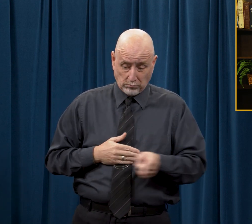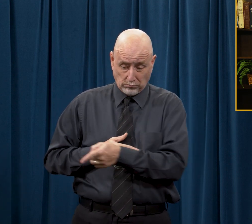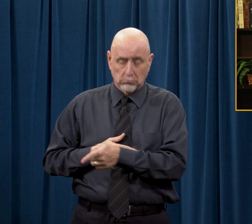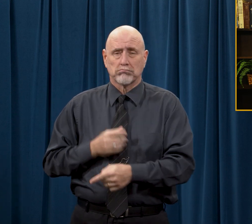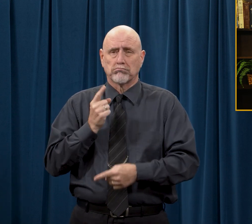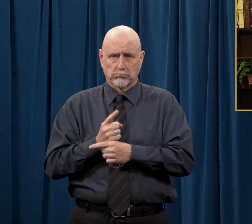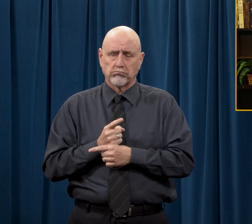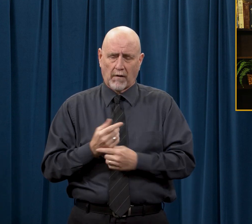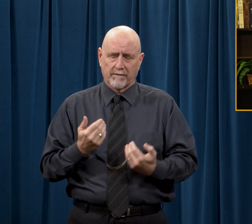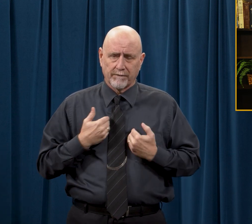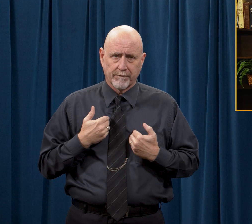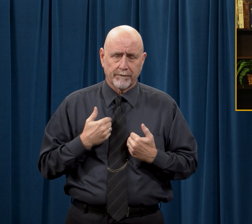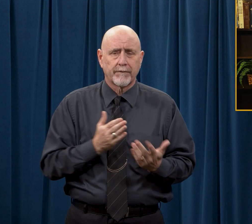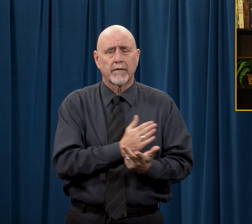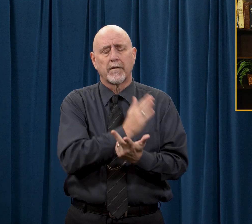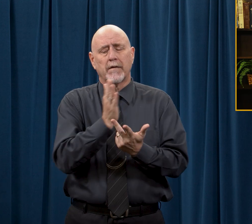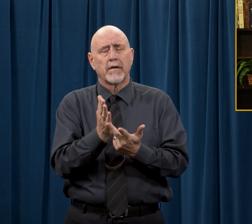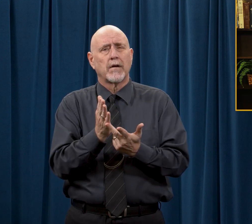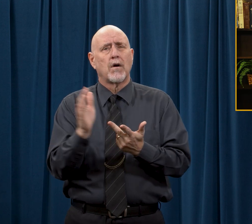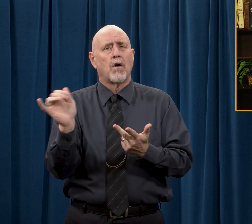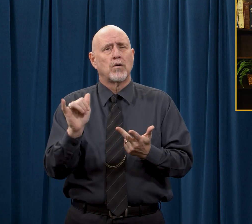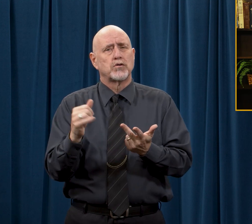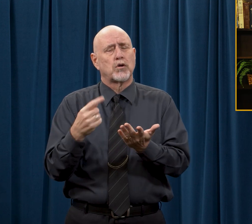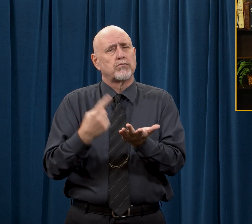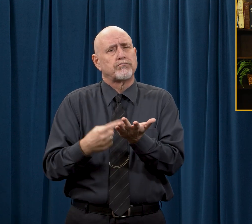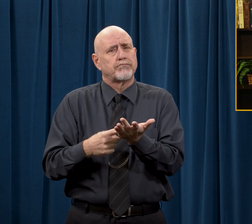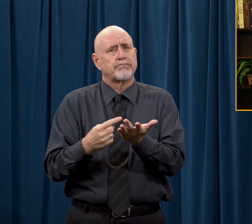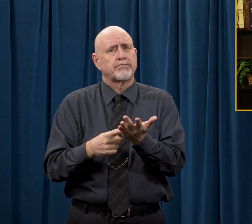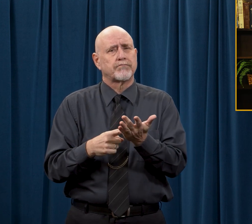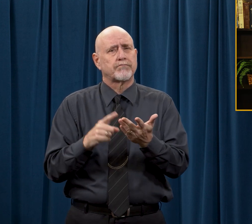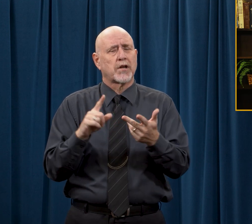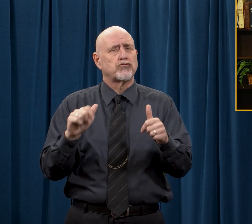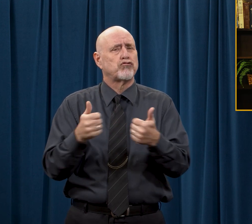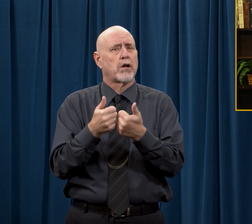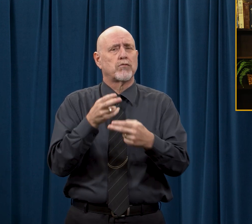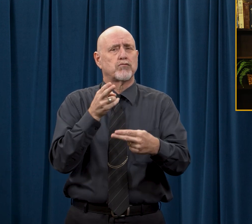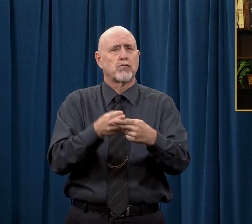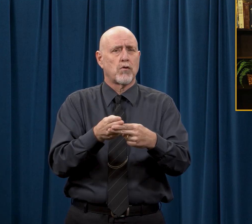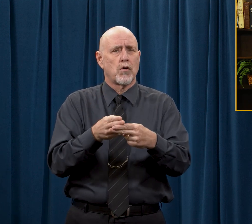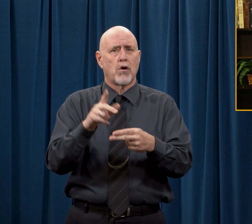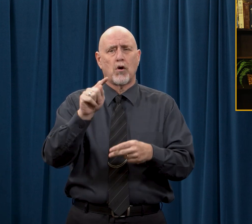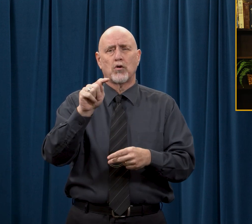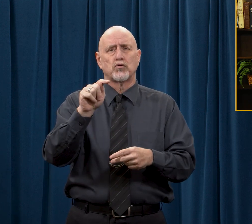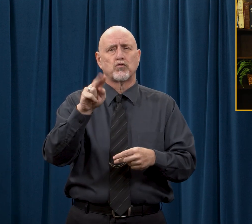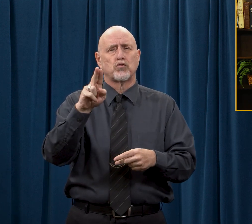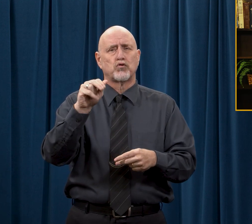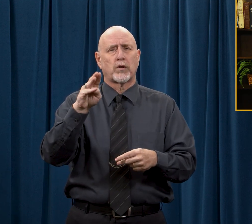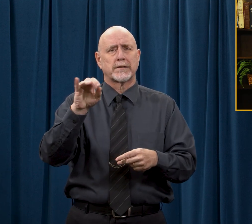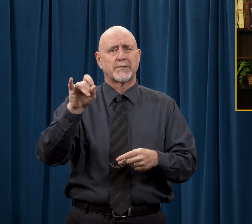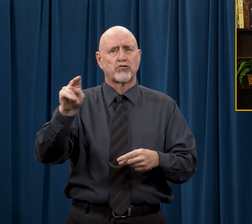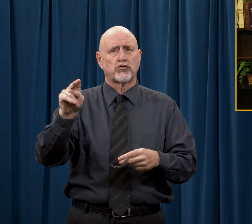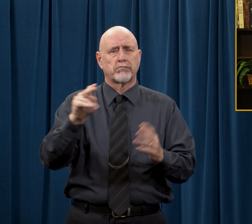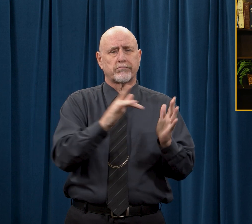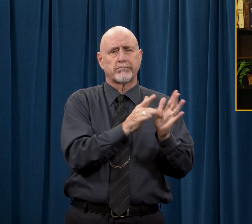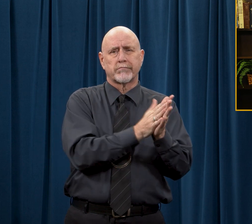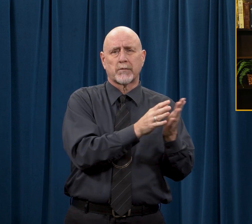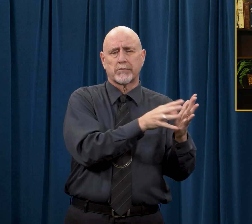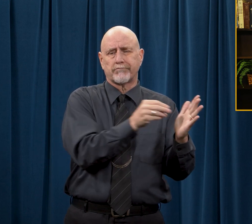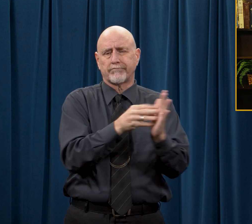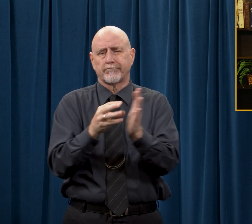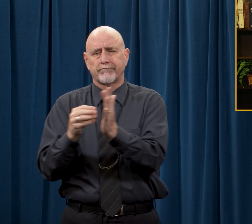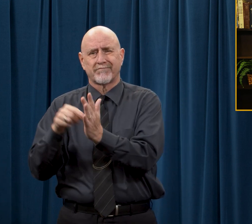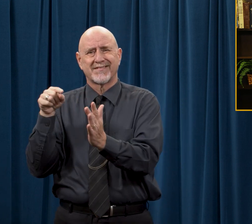the right 66 books. But we also dealt with another challenge called the transmission of the